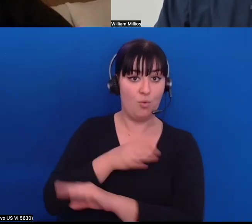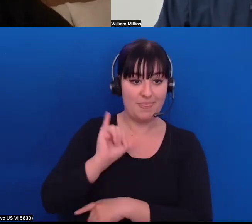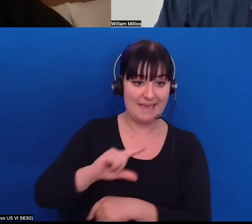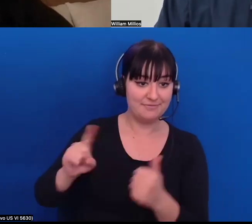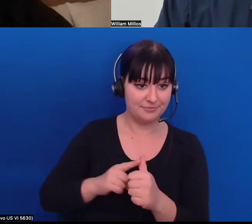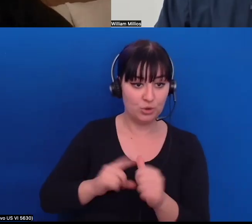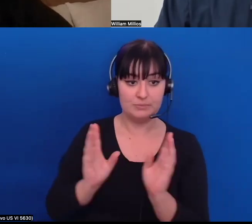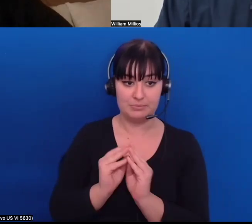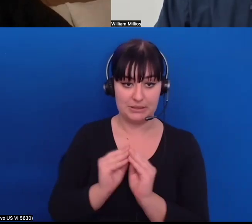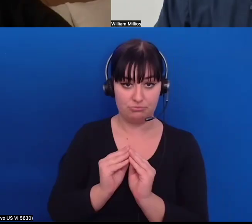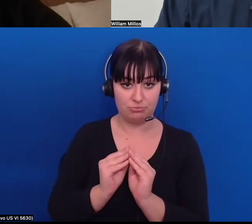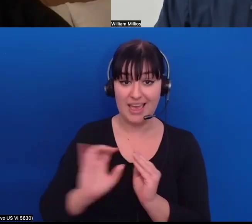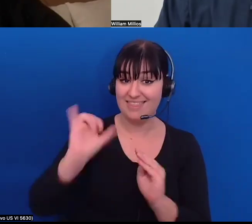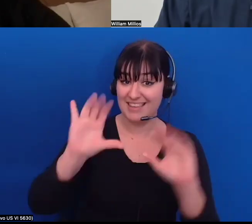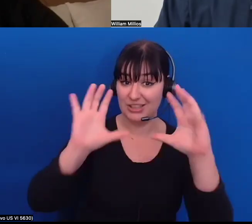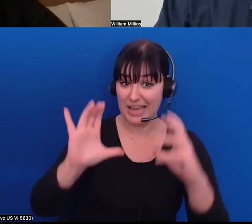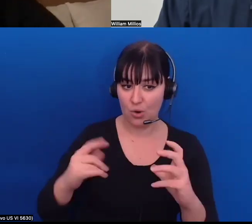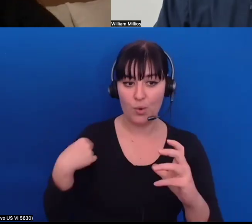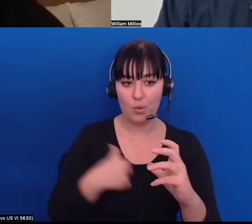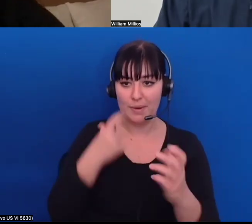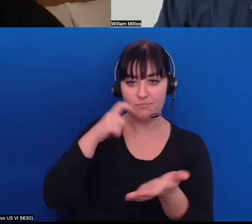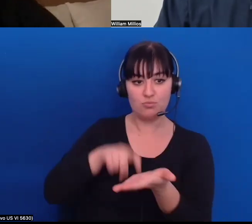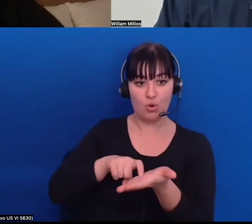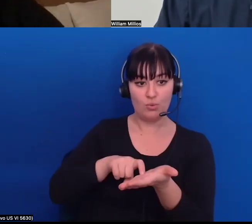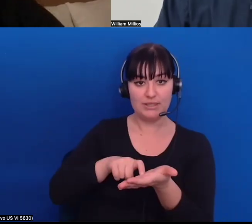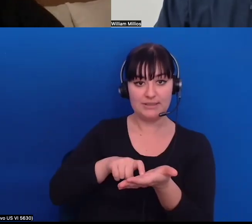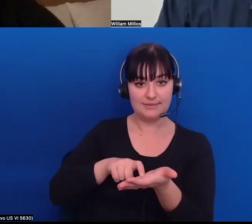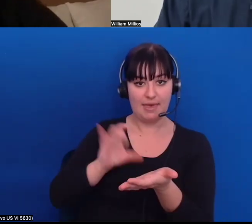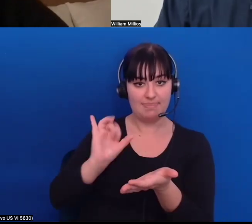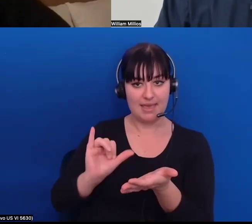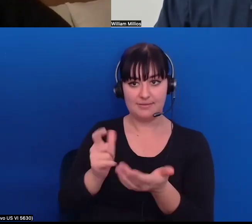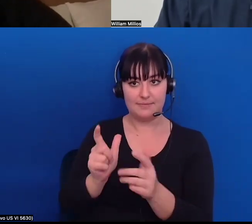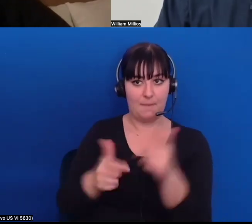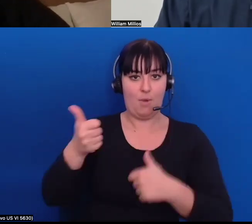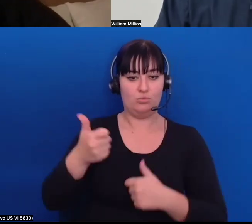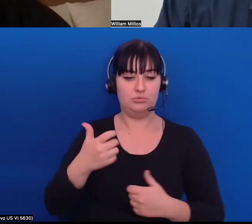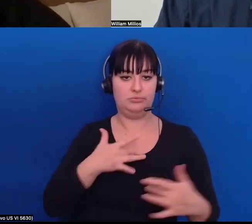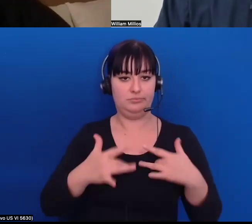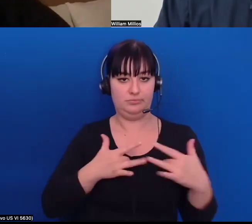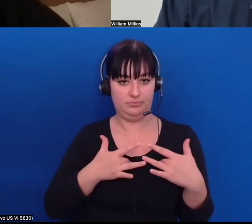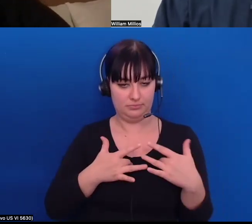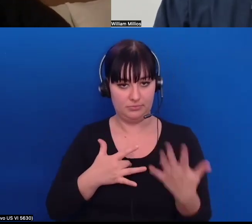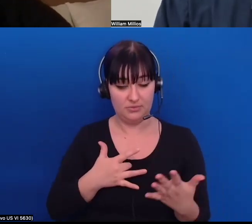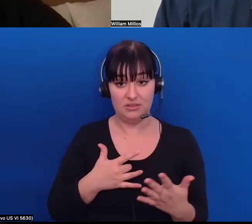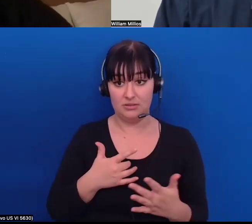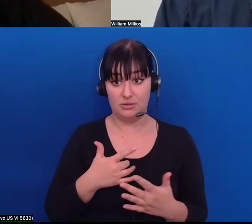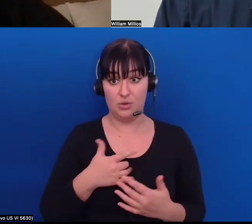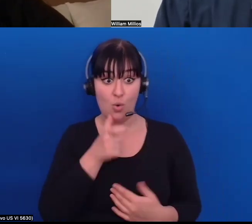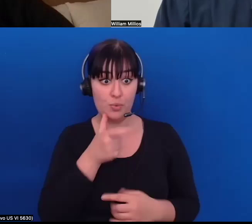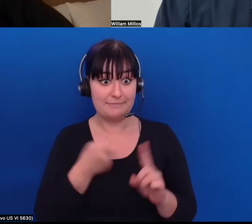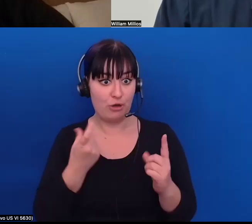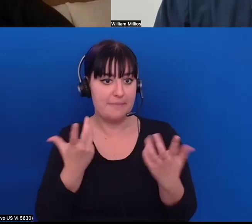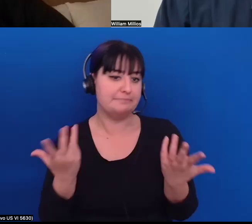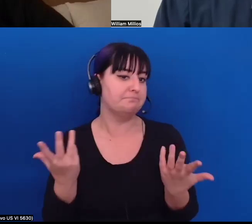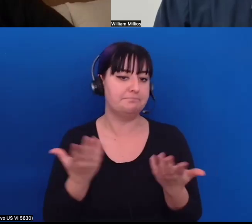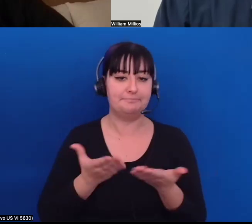are the categories that we've identified of the large areas of concern. And in terms of who that's coming from, some